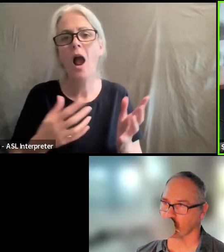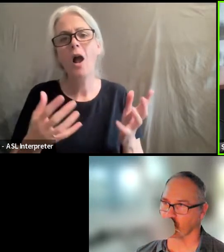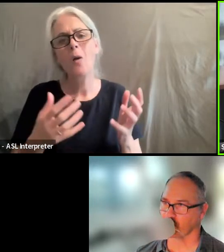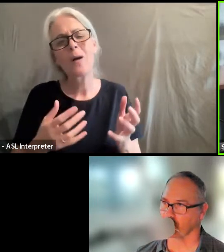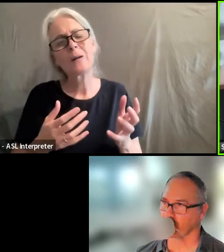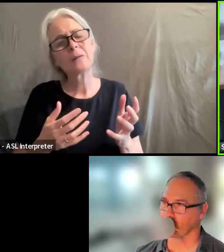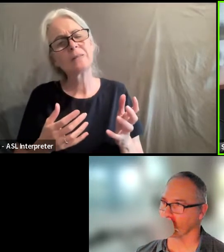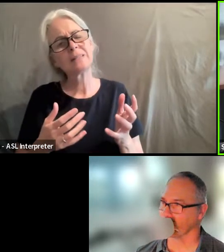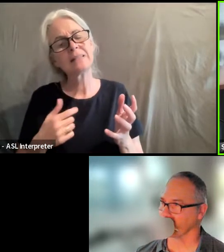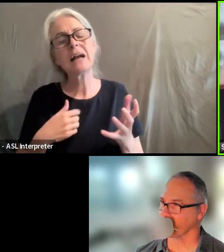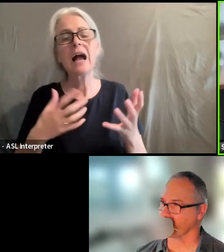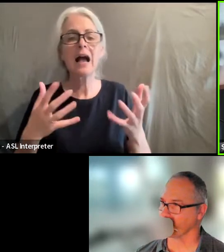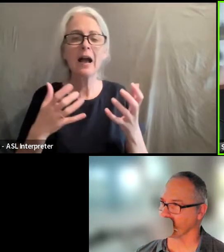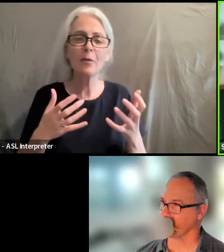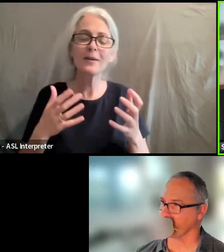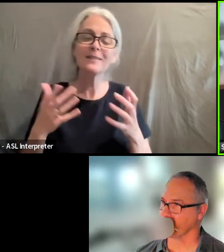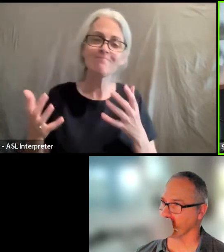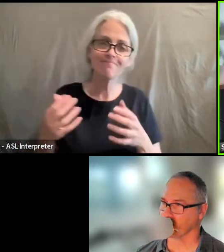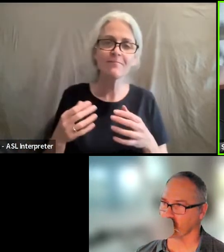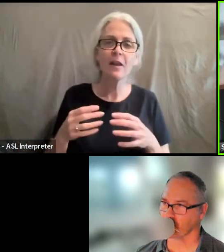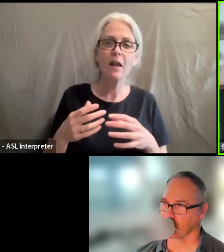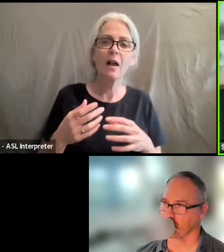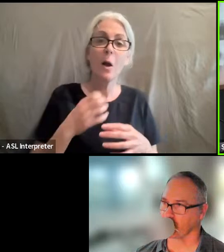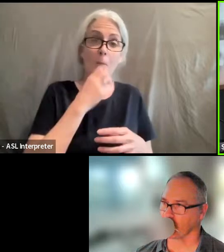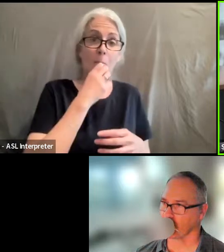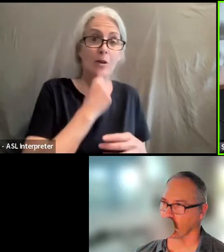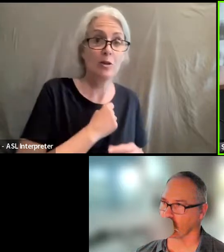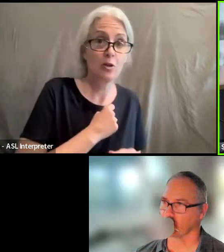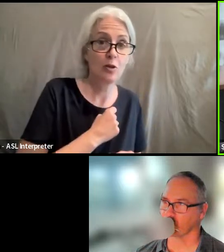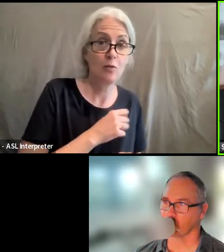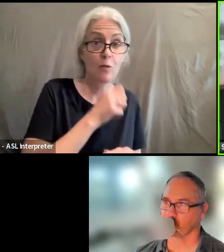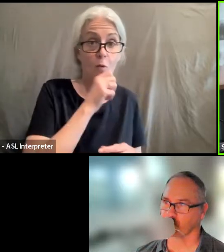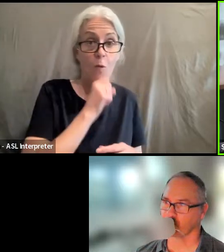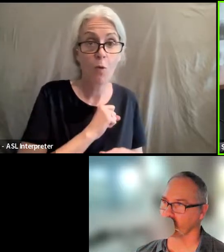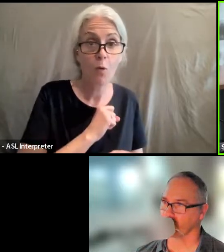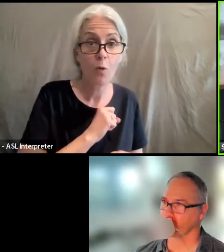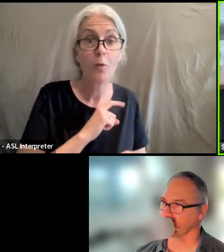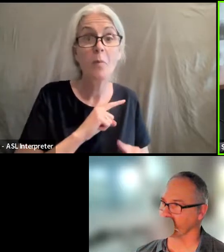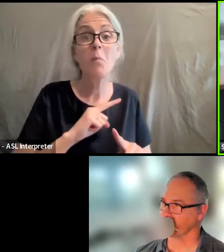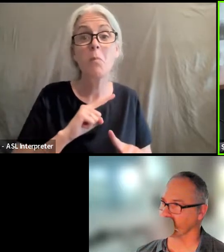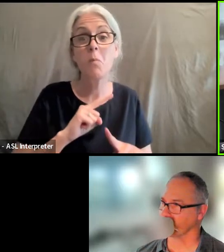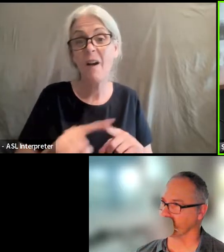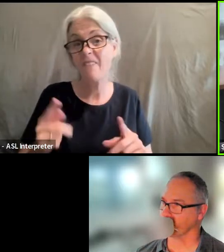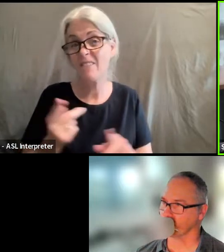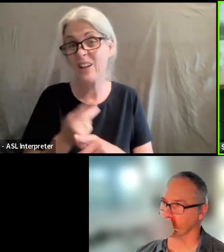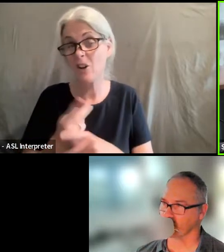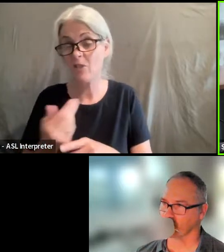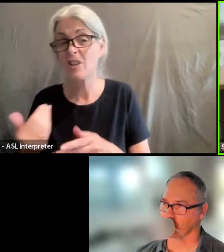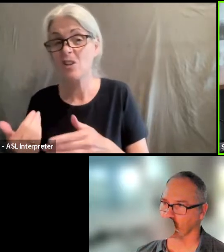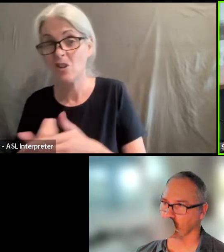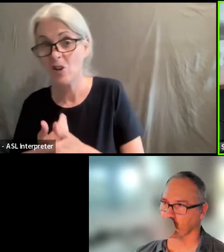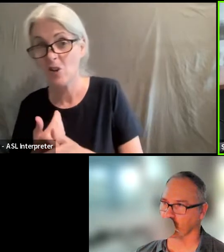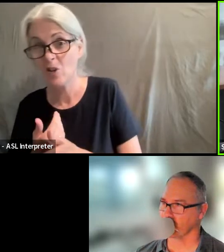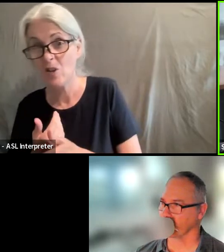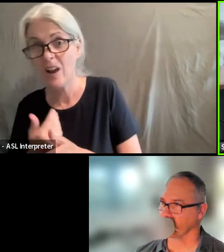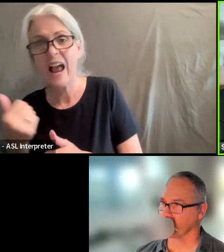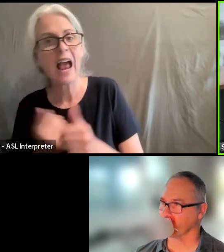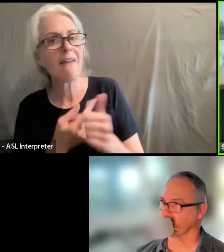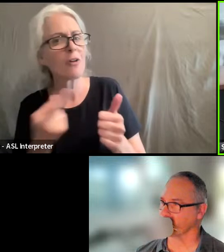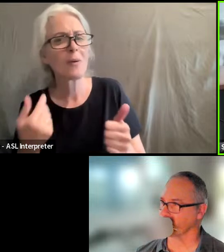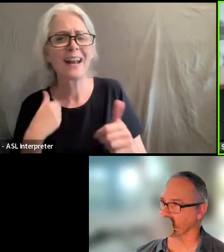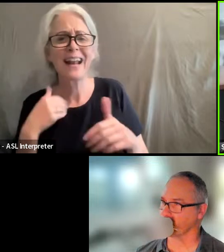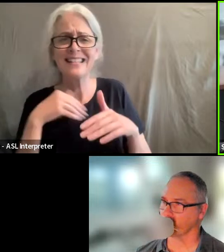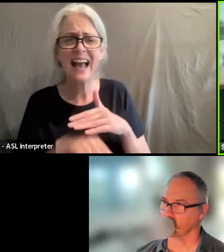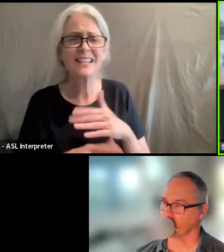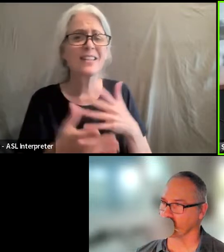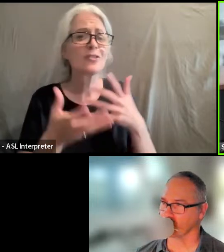into it, but I also want to like preserve what everybody has access to, which is books,